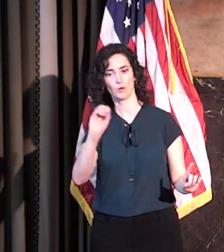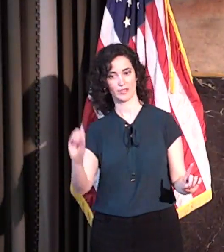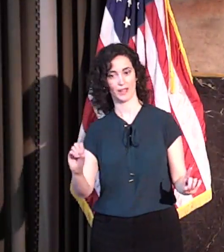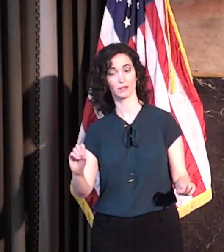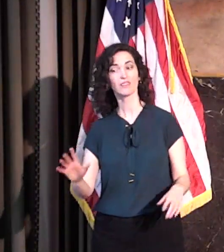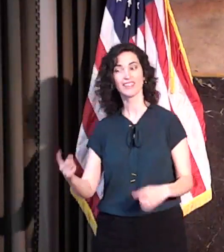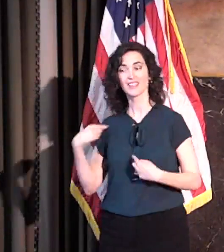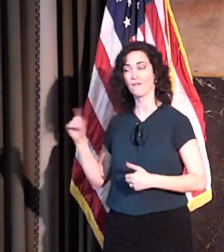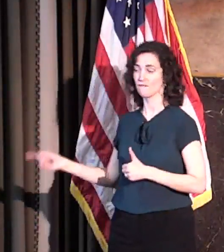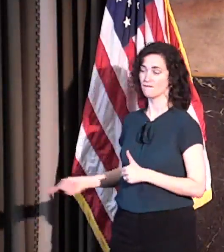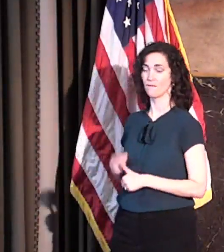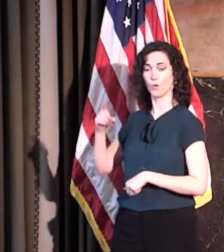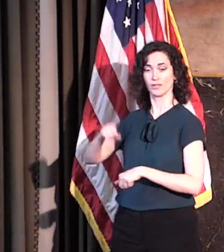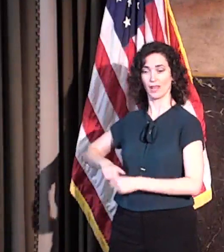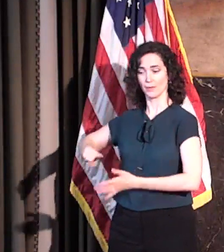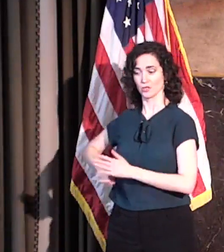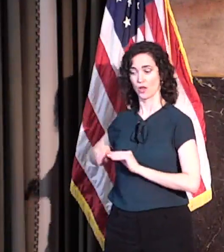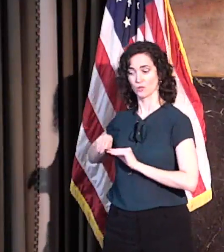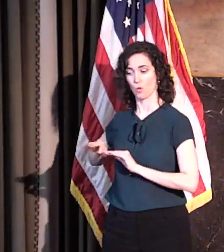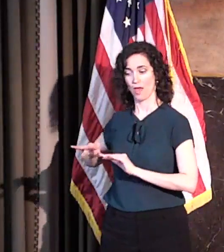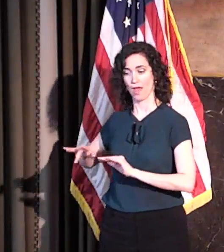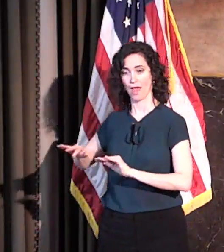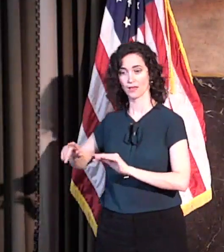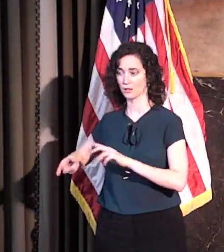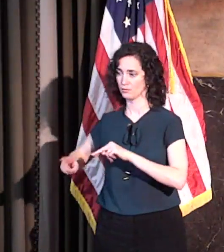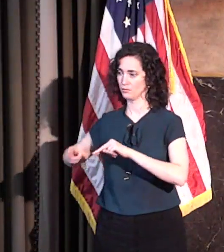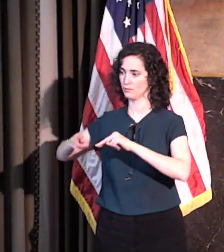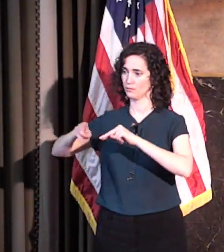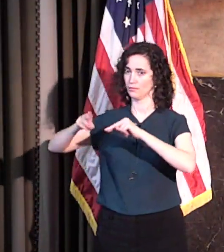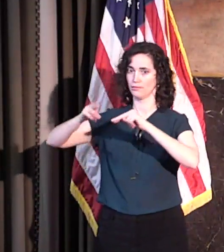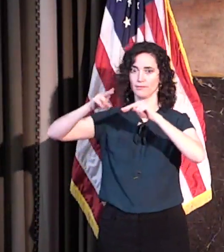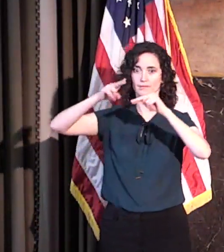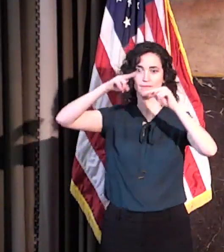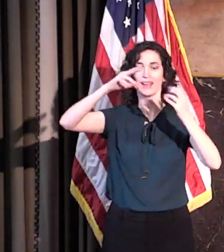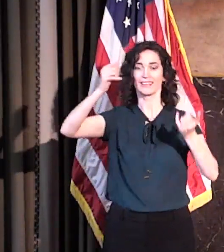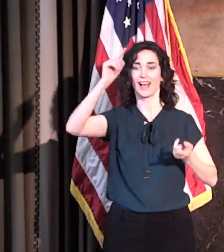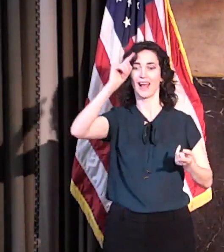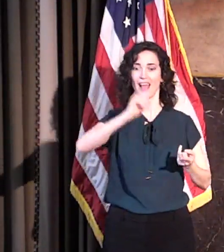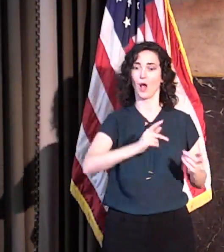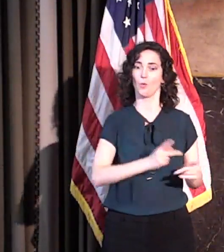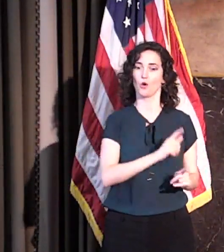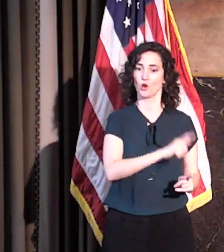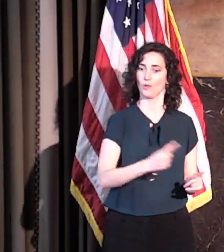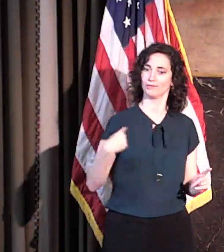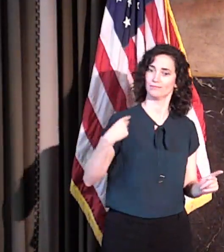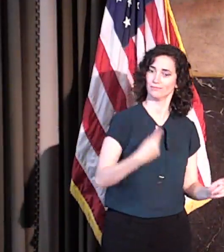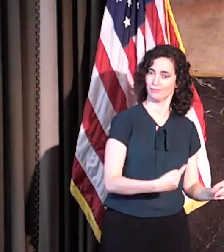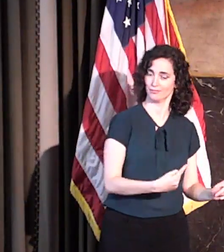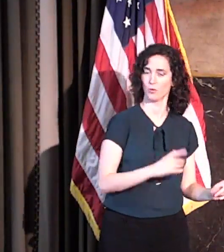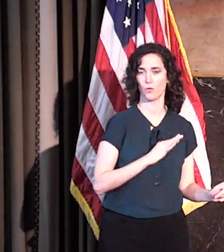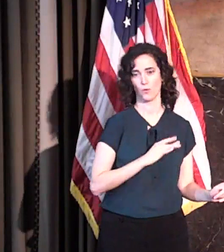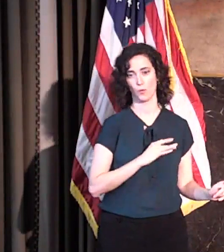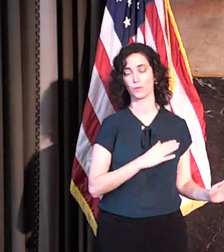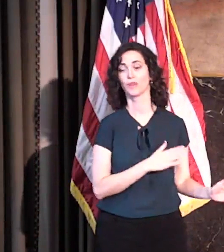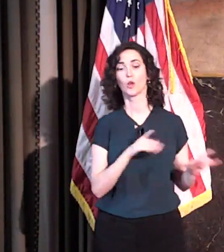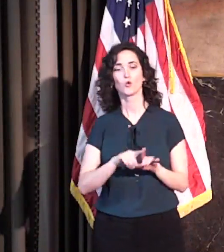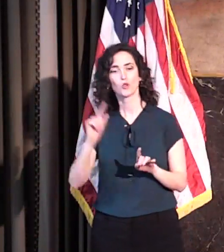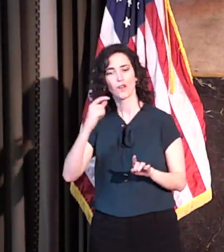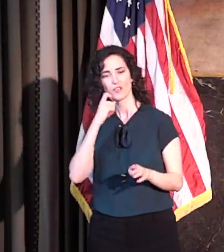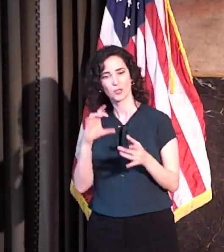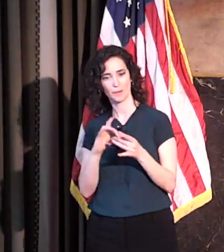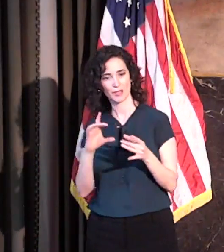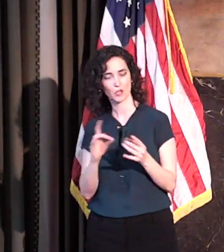surge. So, you know, it's a very encouraging mark of where we are. Hospitalizations, as the governor mentioned, are